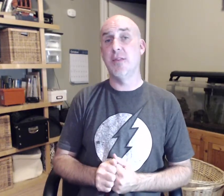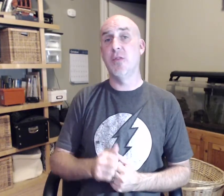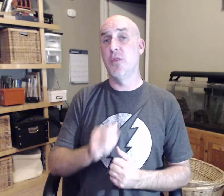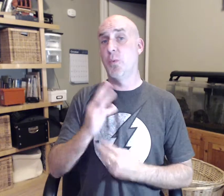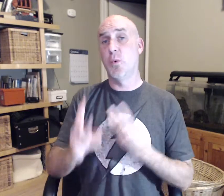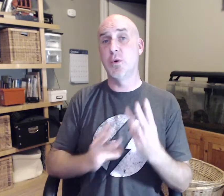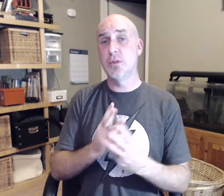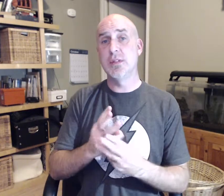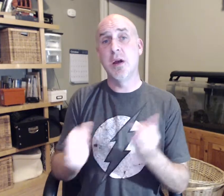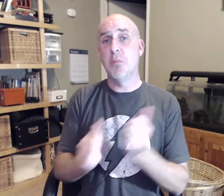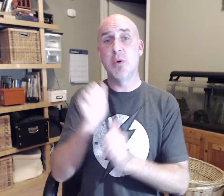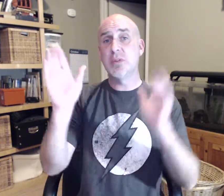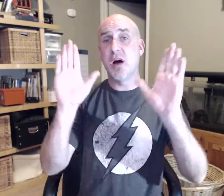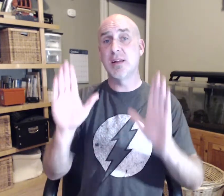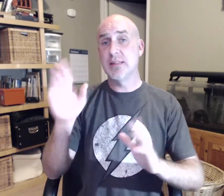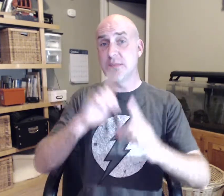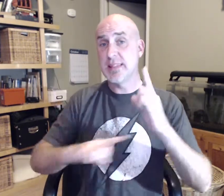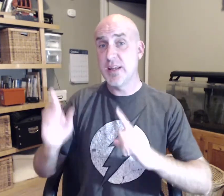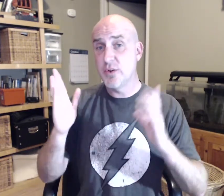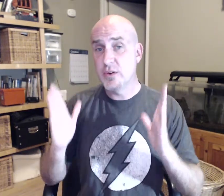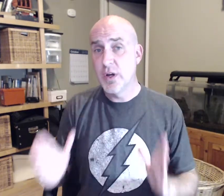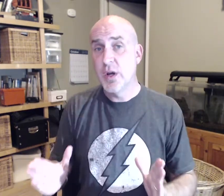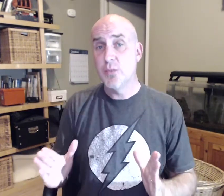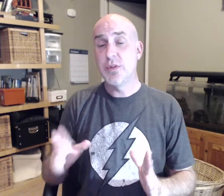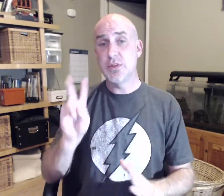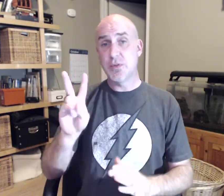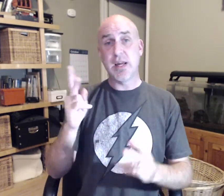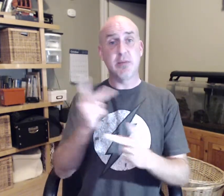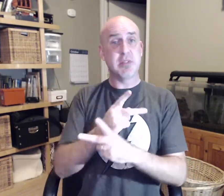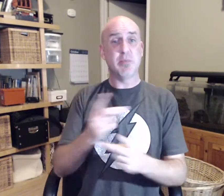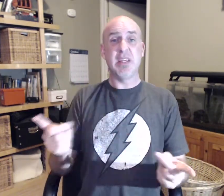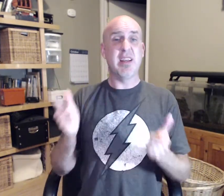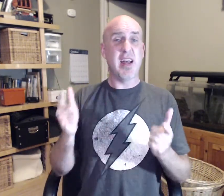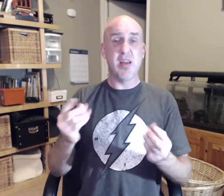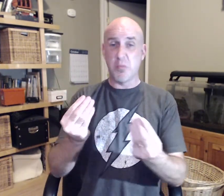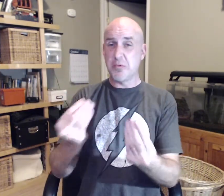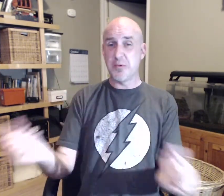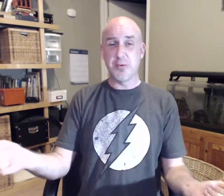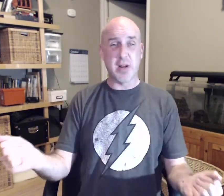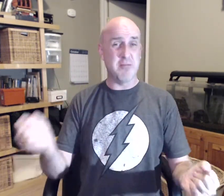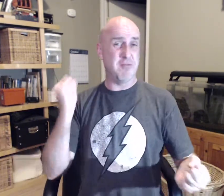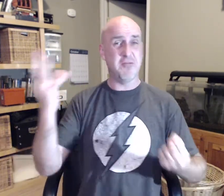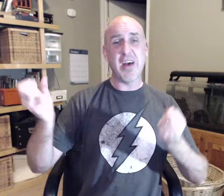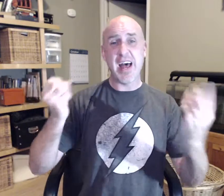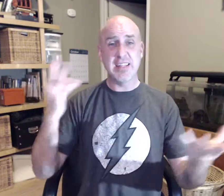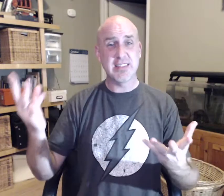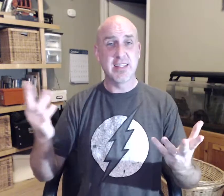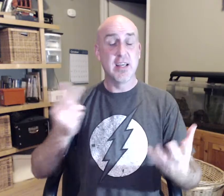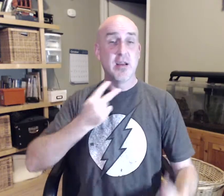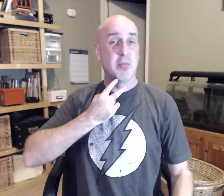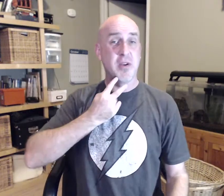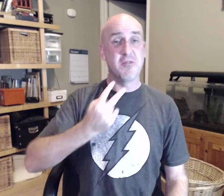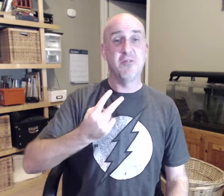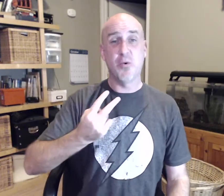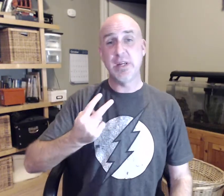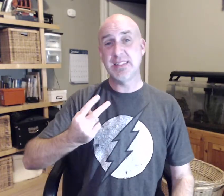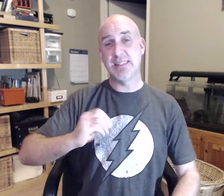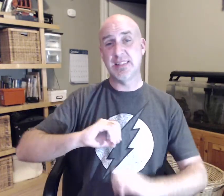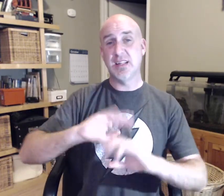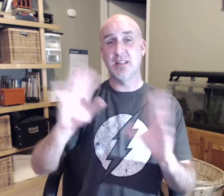the world's most awesome signer with 2 times speed. I'm fast, my voice is clear